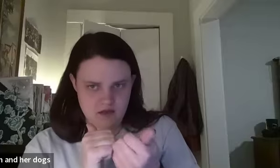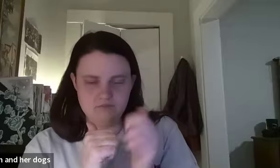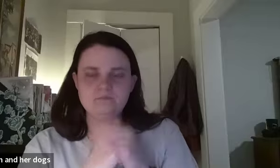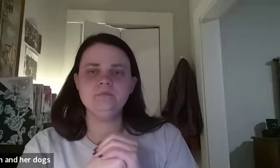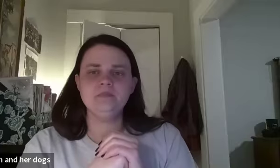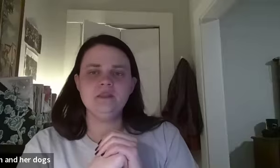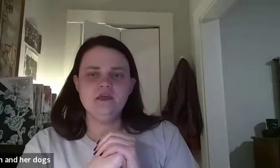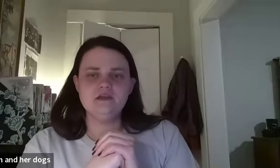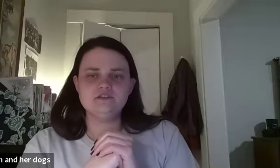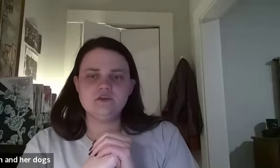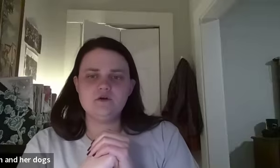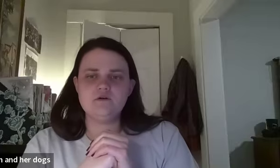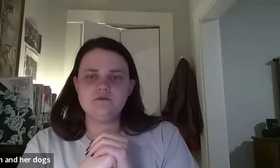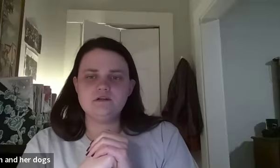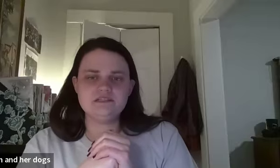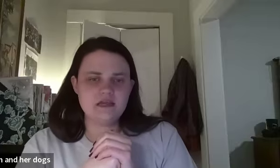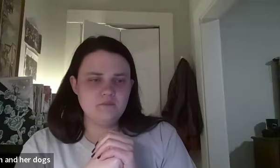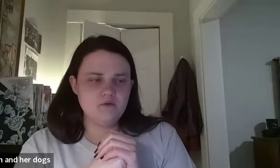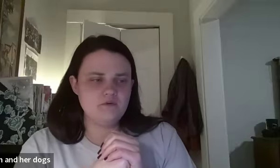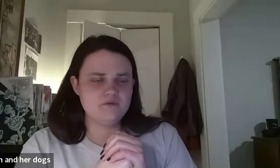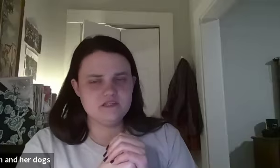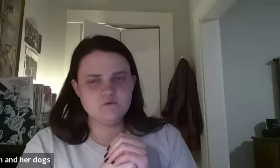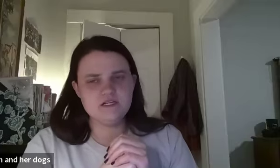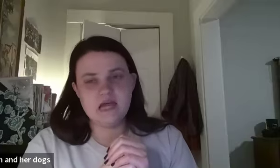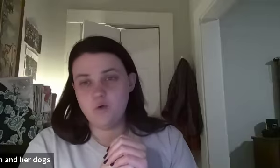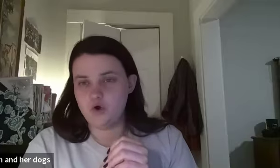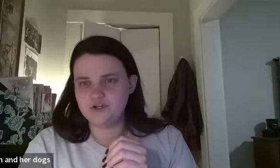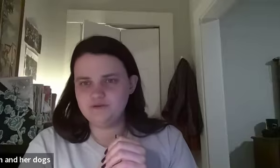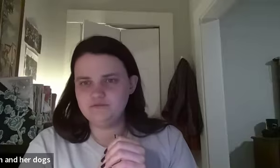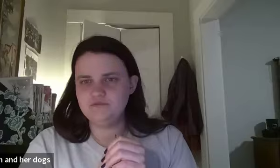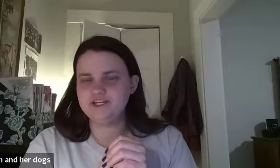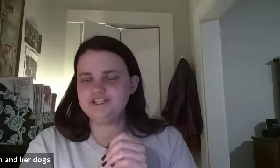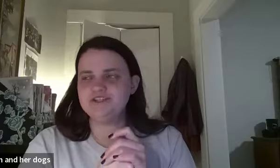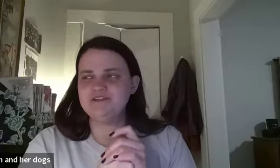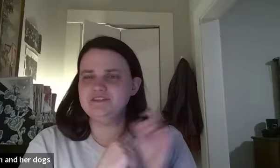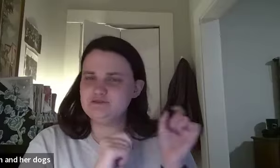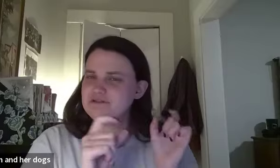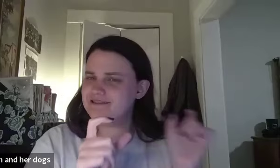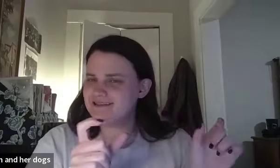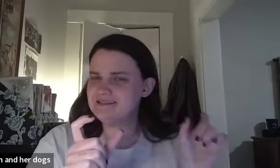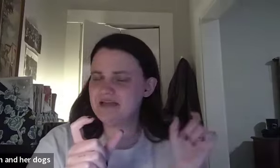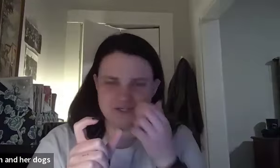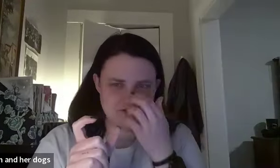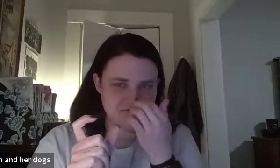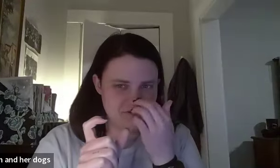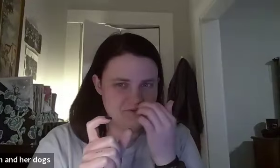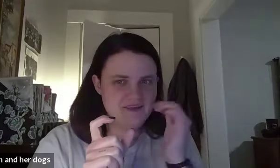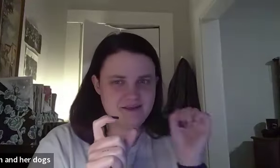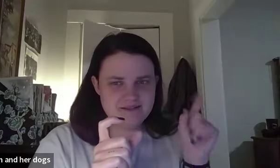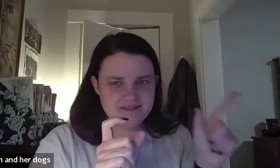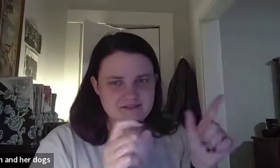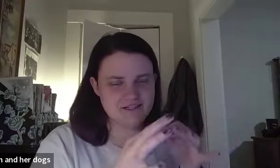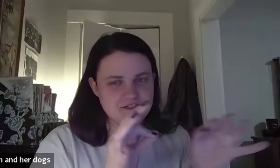How? So, for example, for this one is how are you, which this one doesn't actually follow the ASL